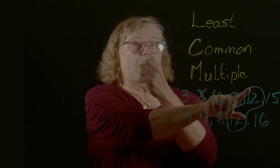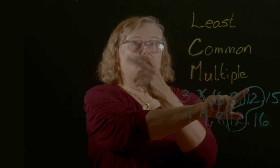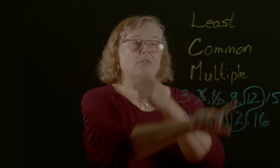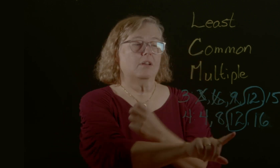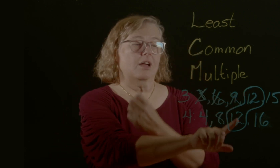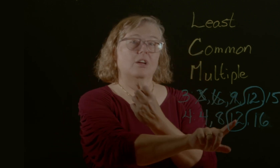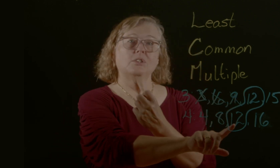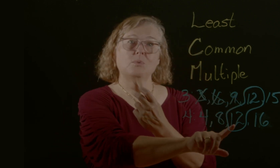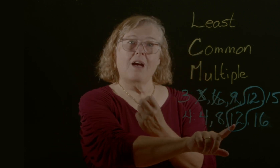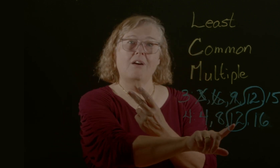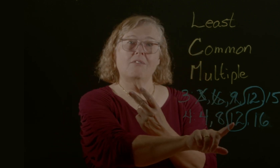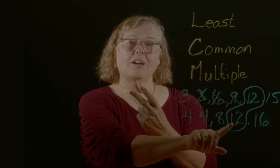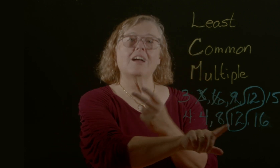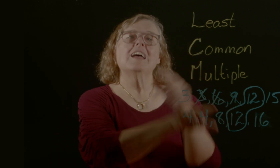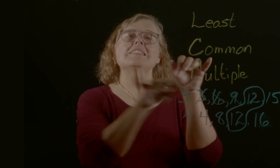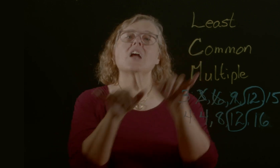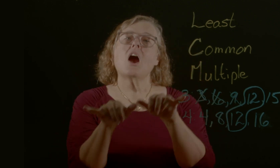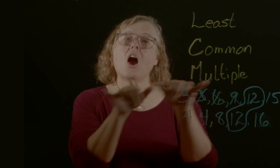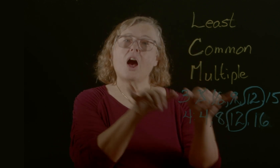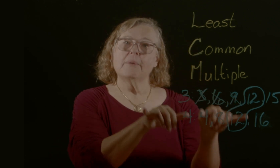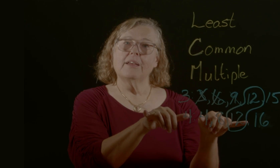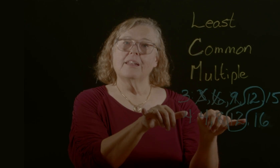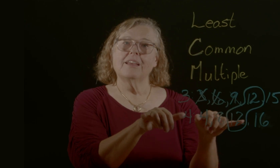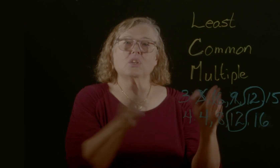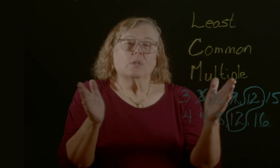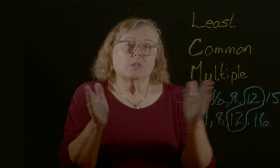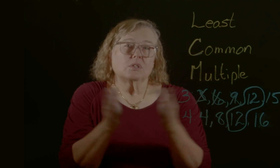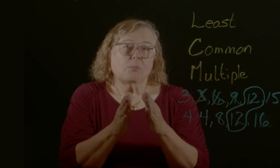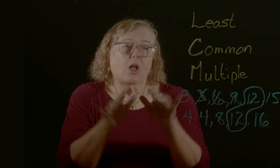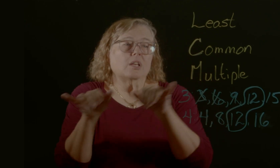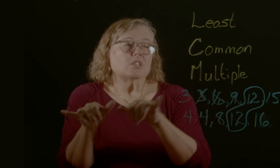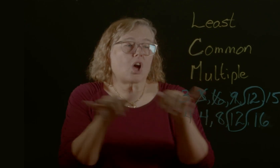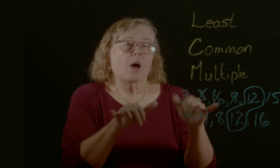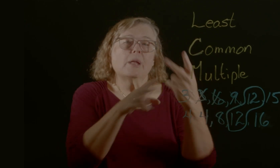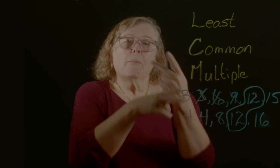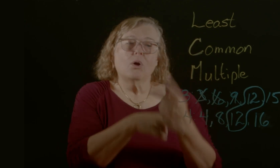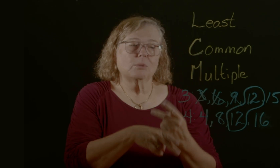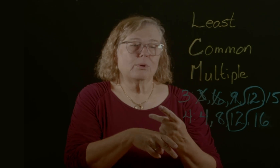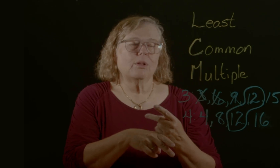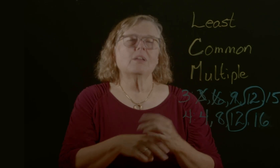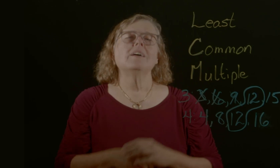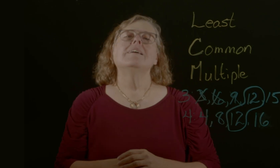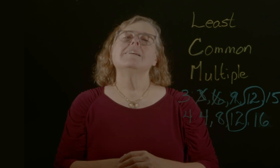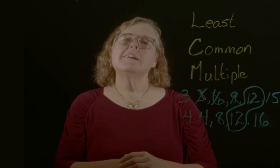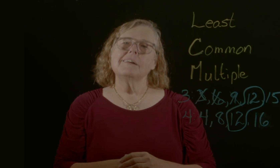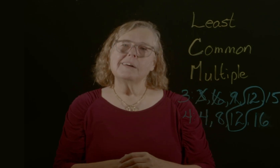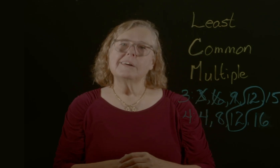12, 12. It is common. It's the smallest common, the least common multiple.